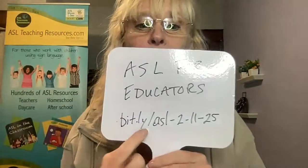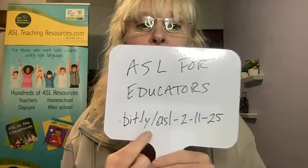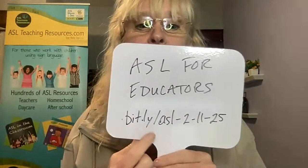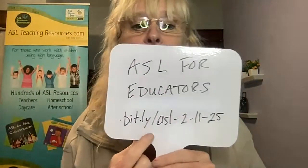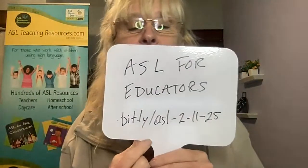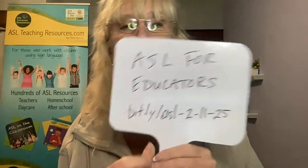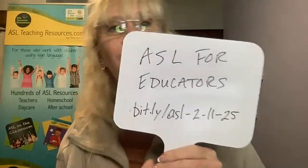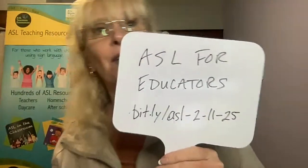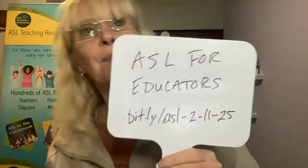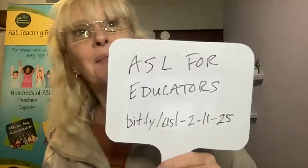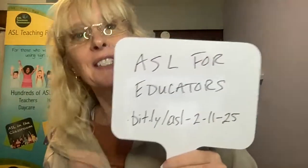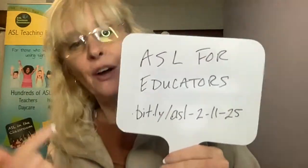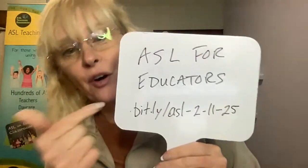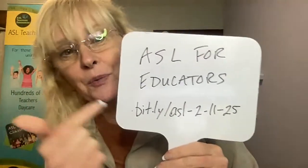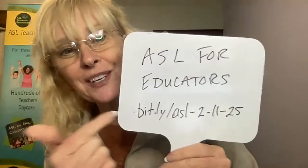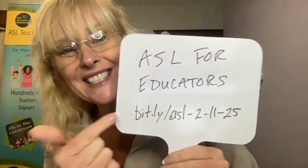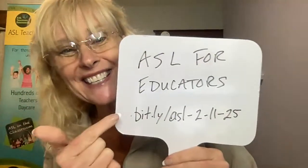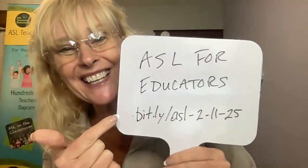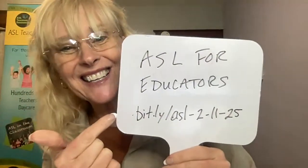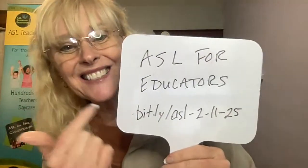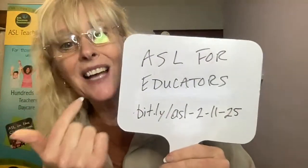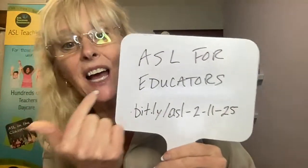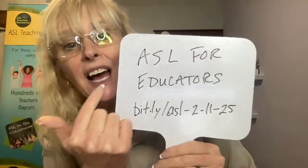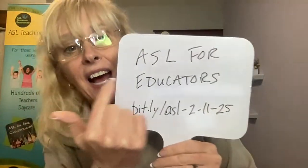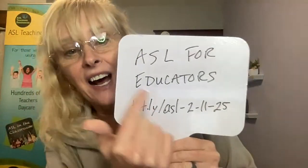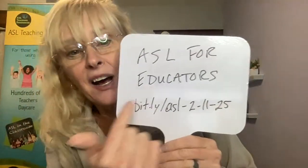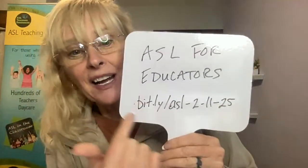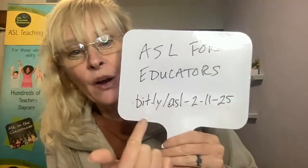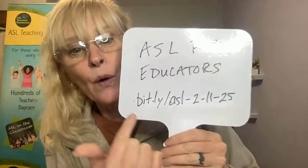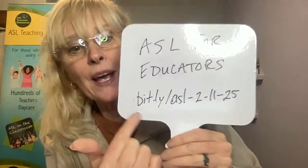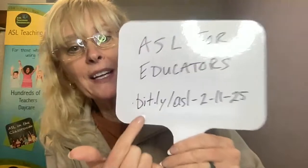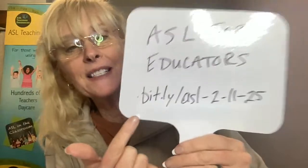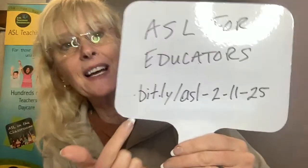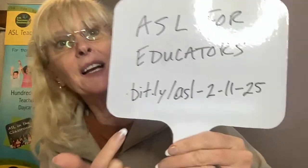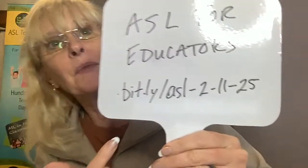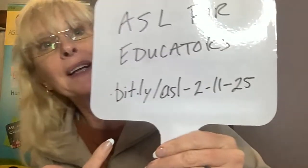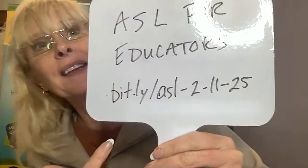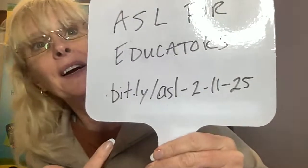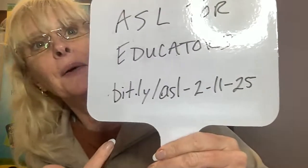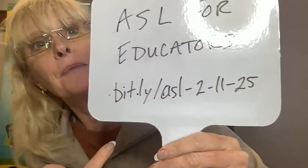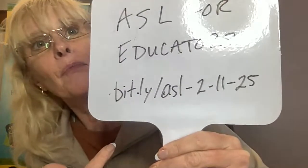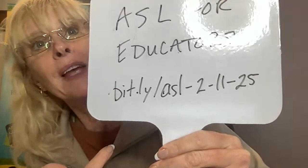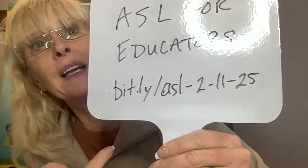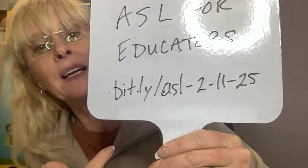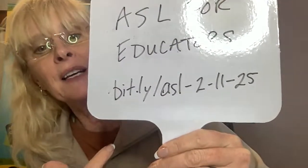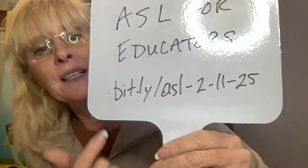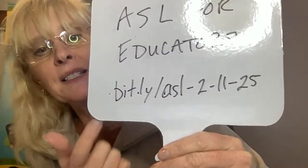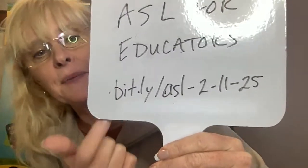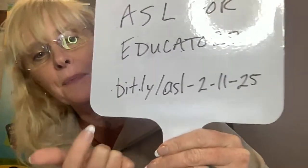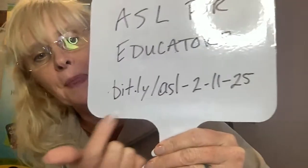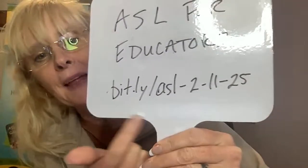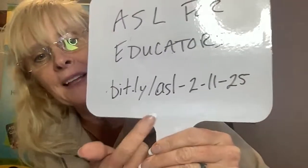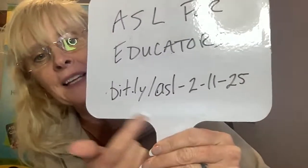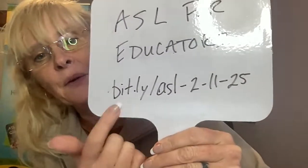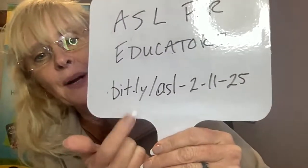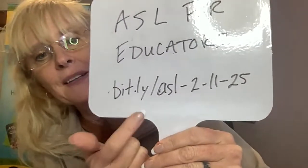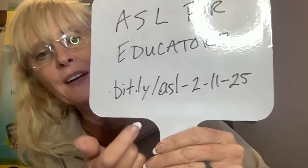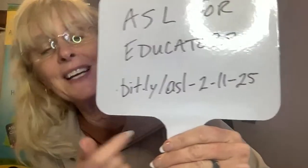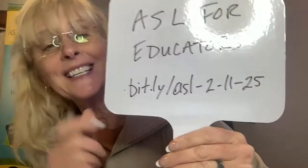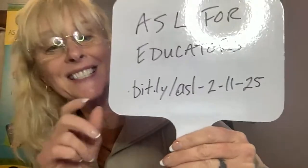you're going to go. So I hope you can see this. Go ahead and sign up right there. It is the link right there. It is